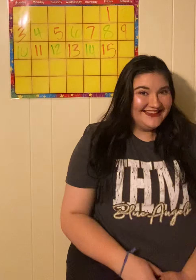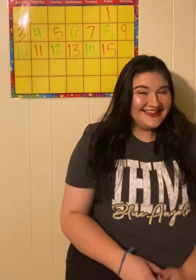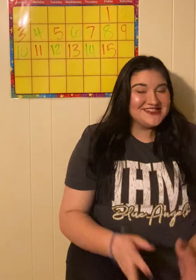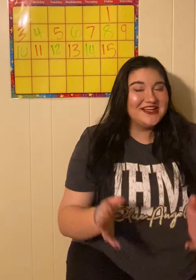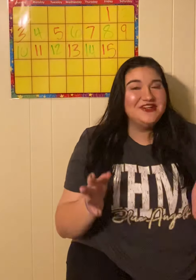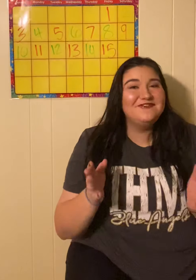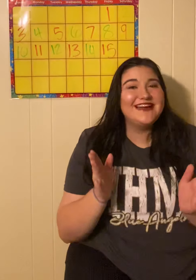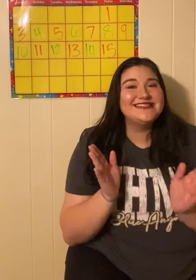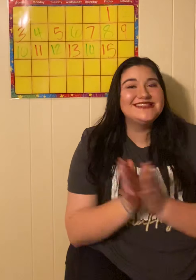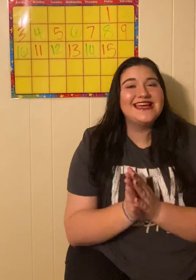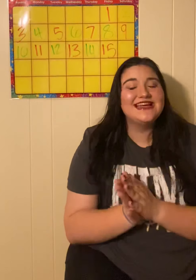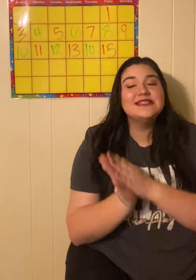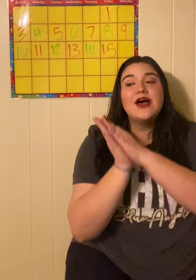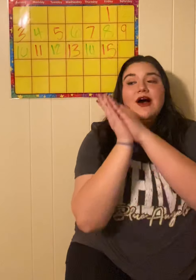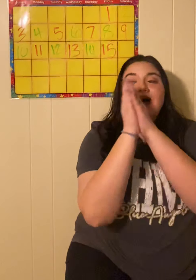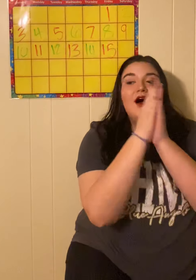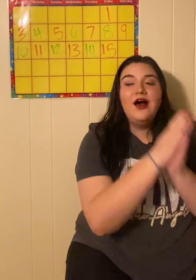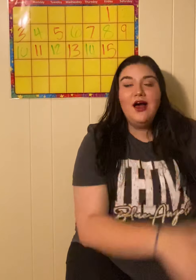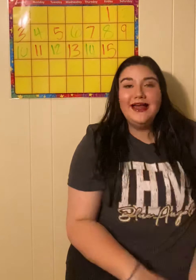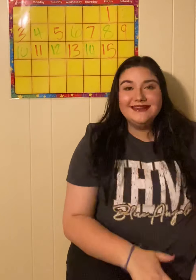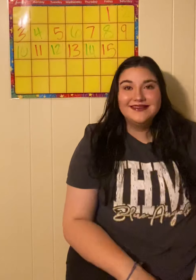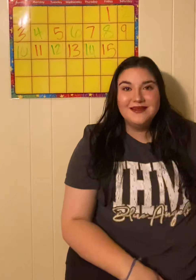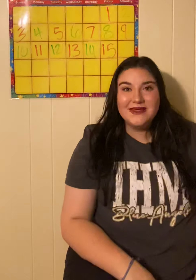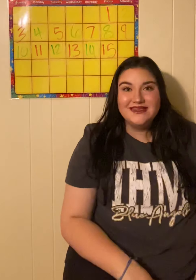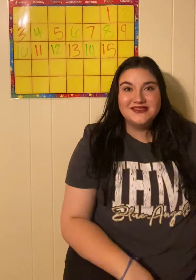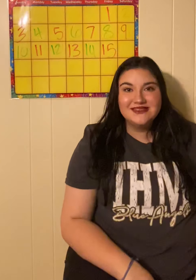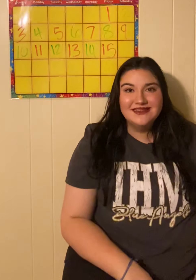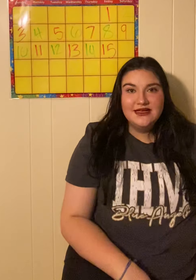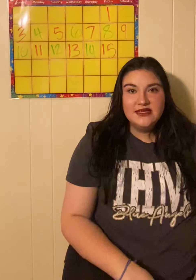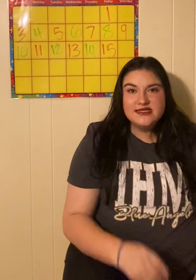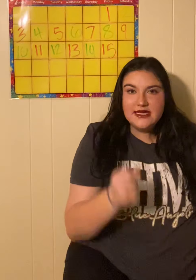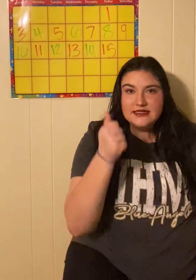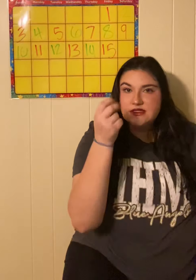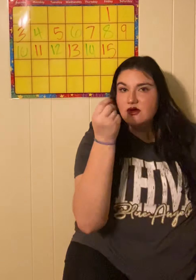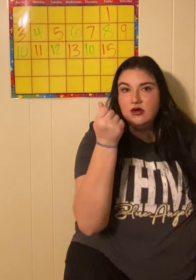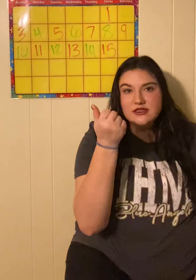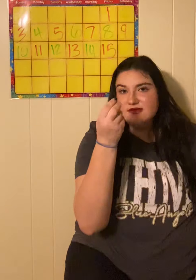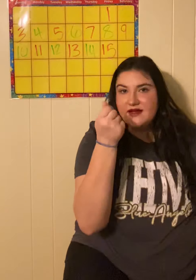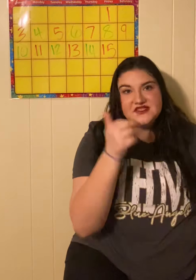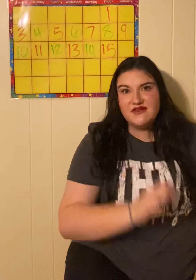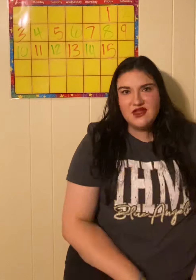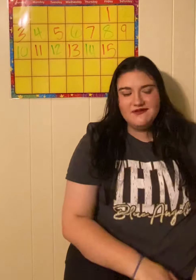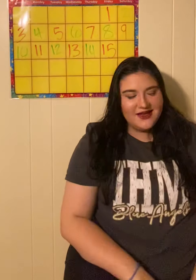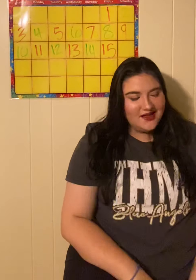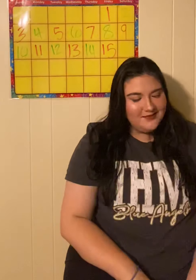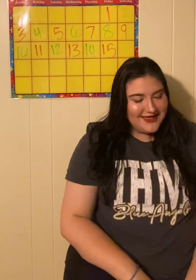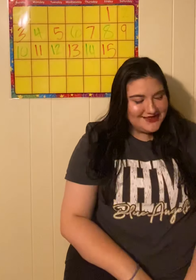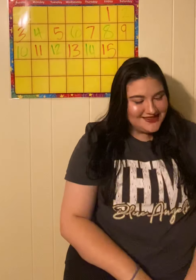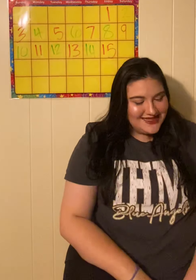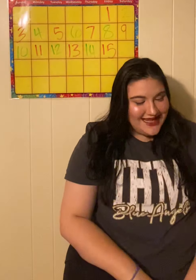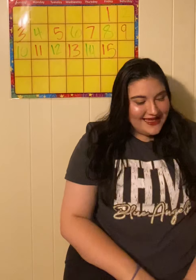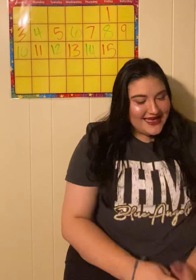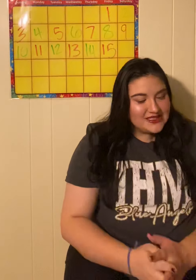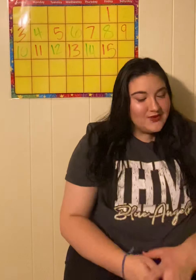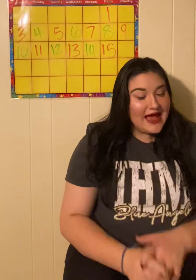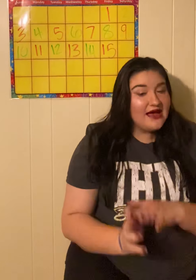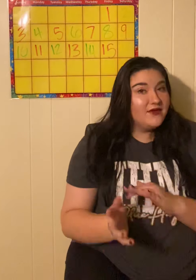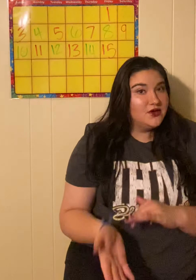That's right, you find sand on the beach. The sand is the coarse, rough stuff that you find on the beach. Next, we have